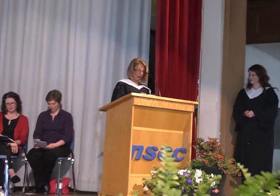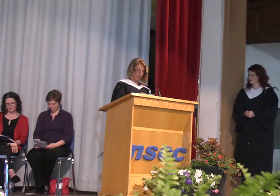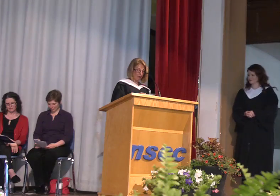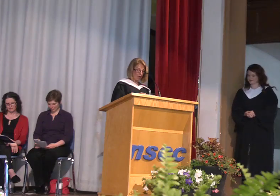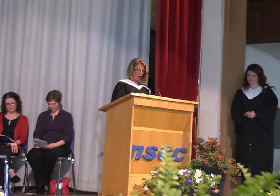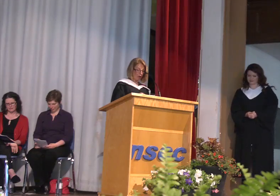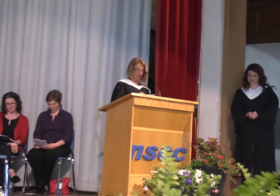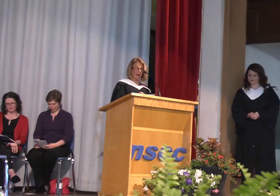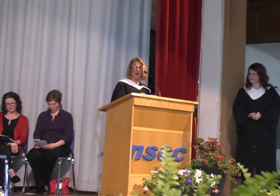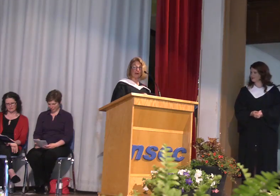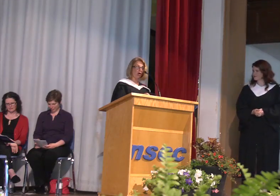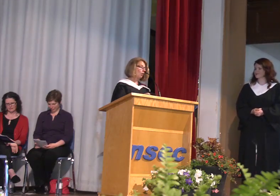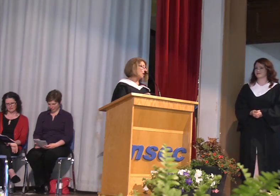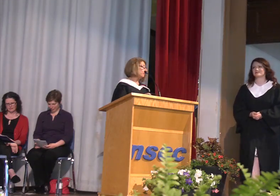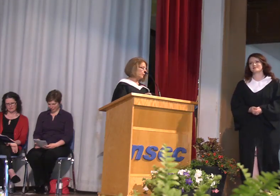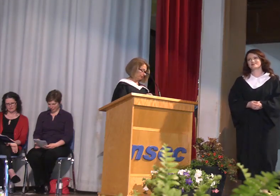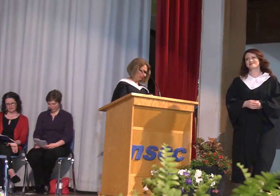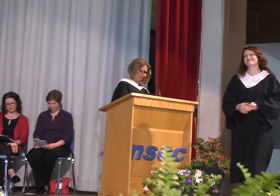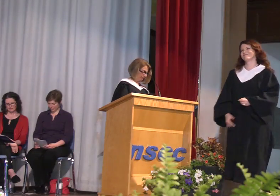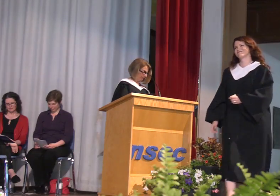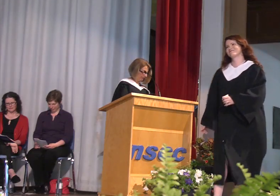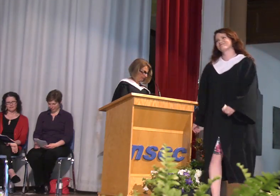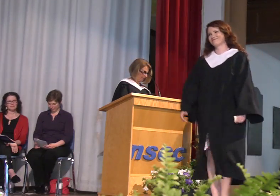Rebecca Lightfoot, Honors and Co-op.